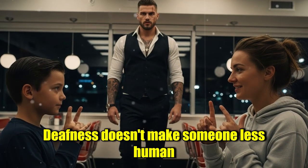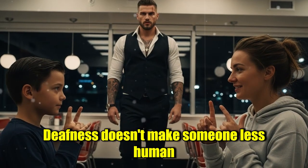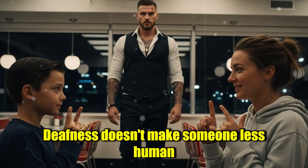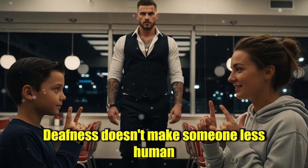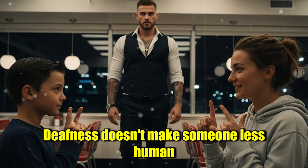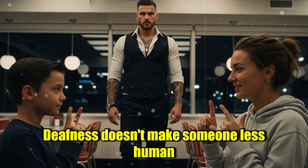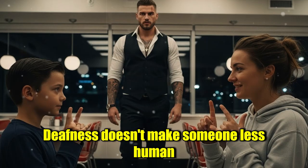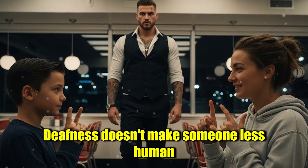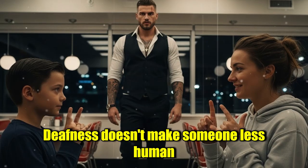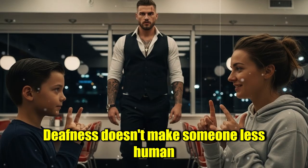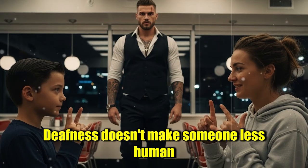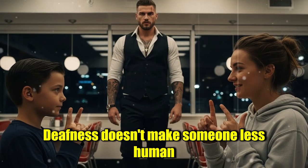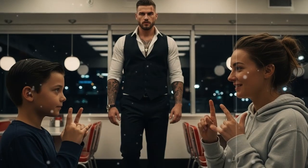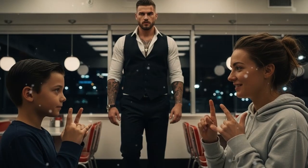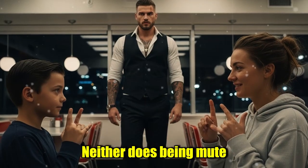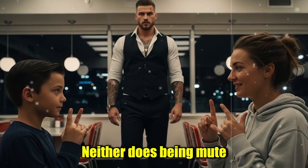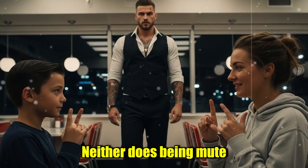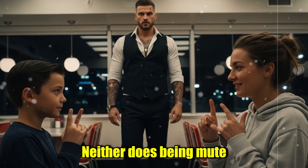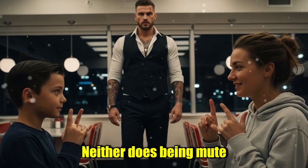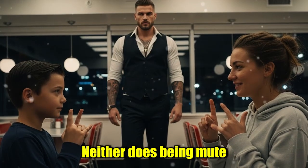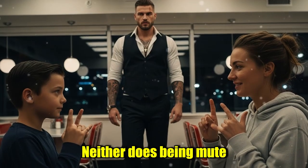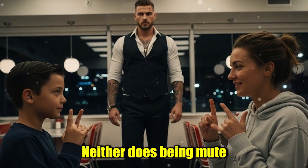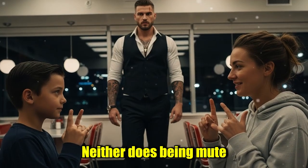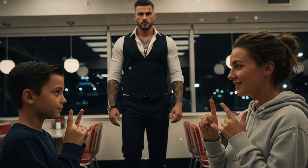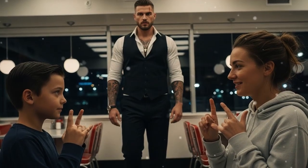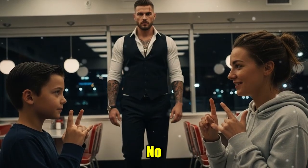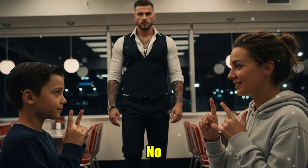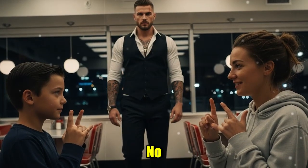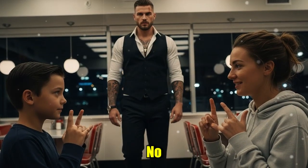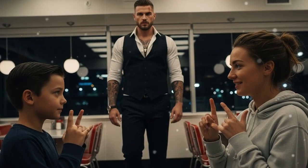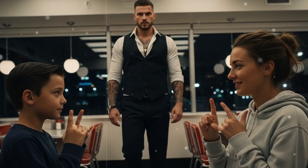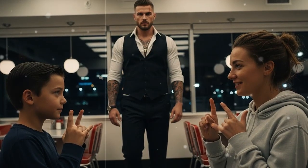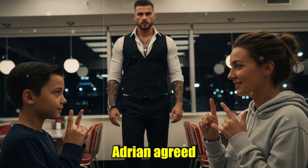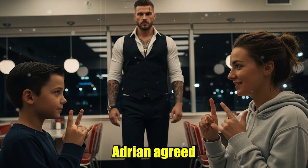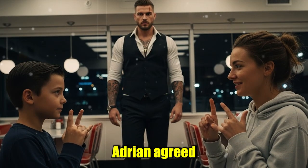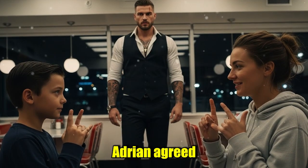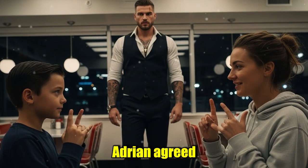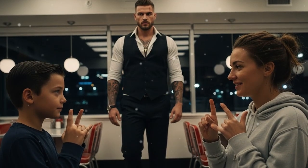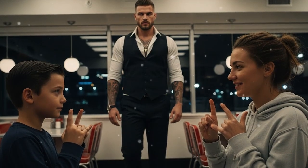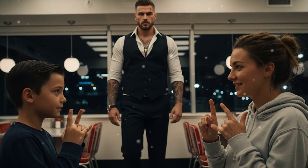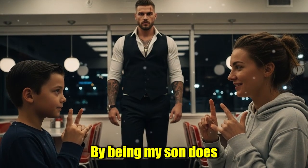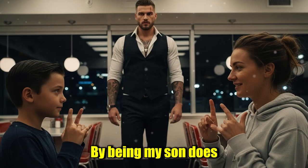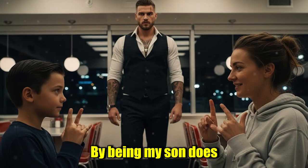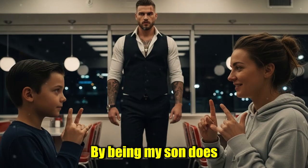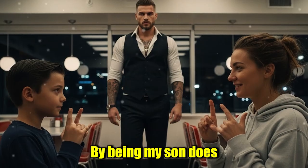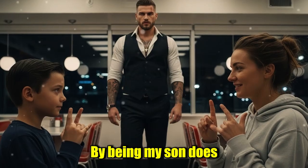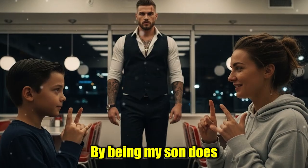"Deafness doesn't make someone less human. Neither does being mute." "No," Adrian agreed. But being my son